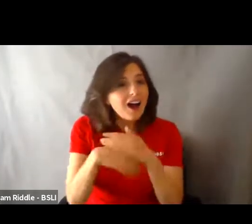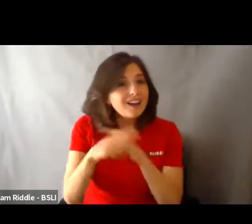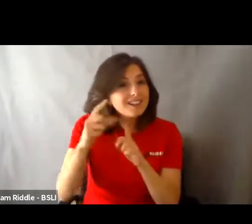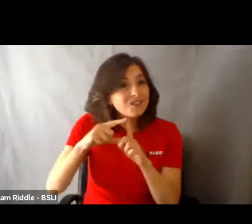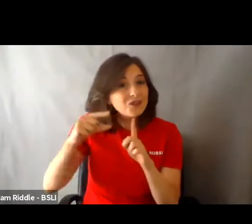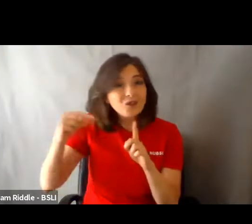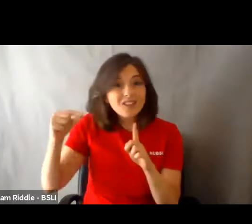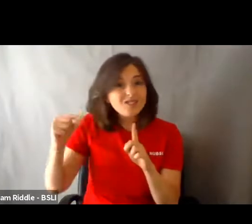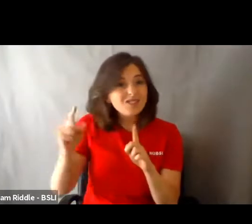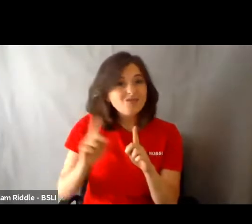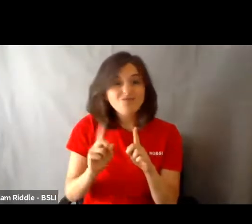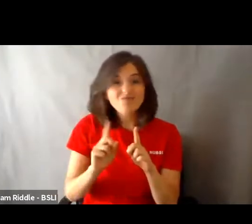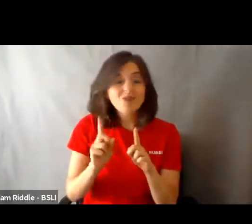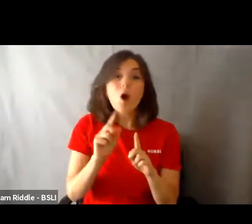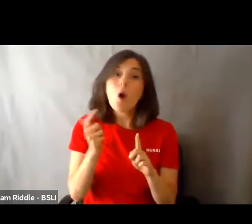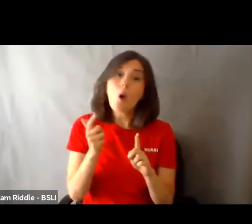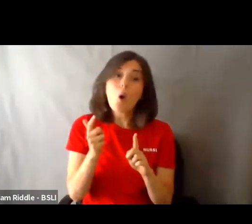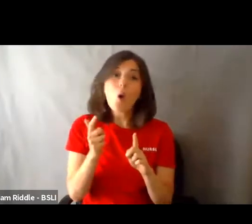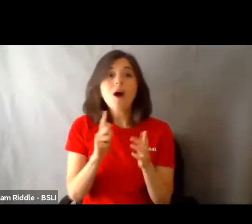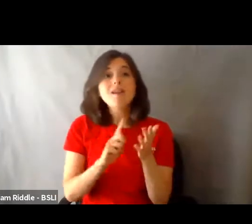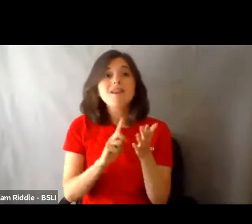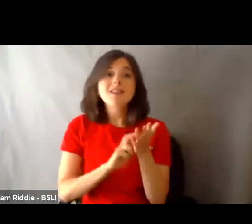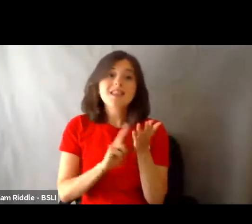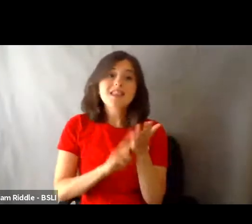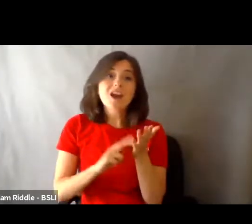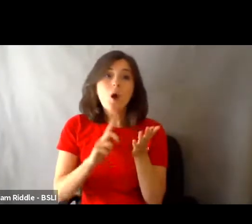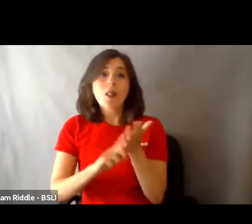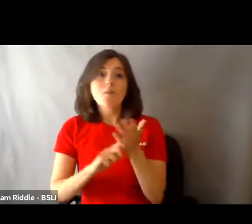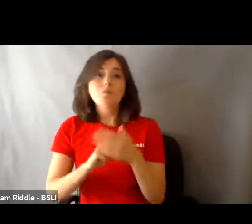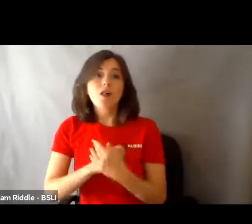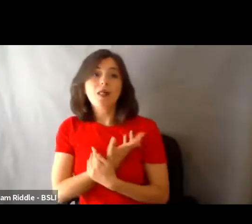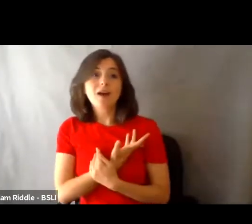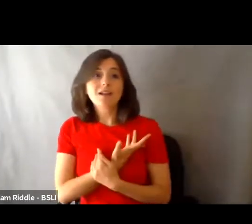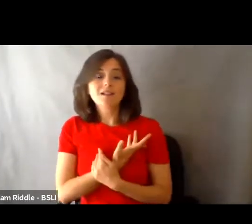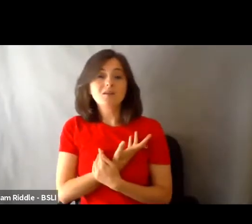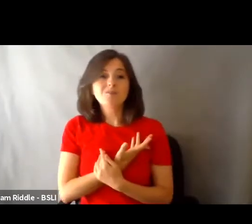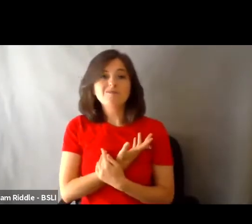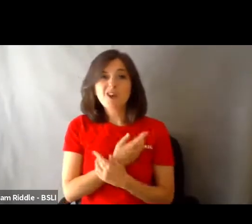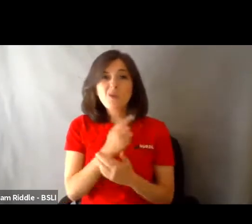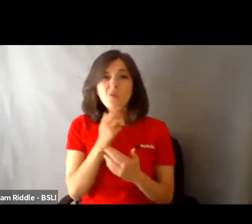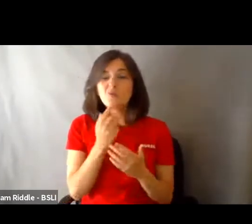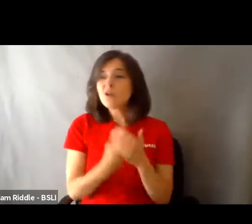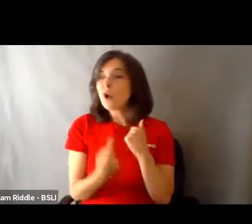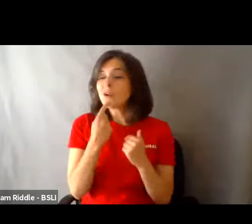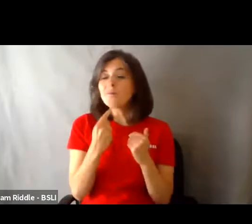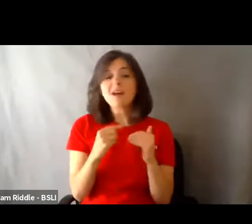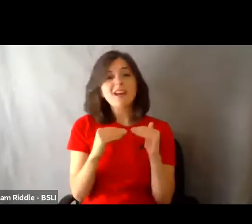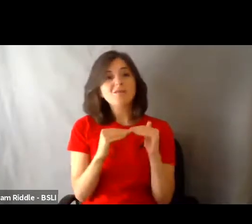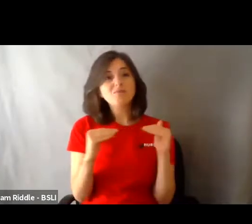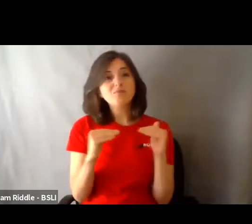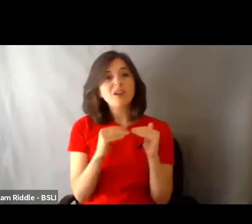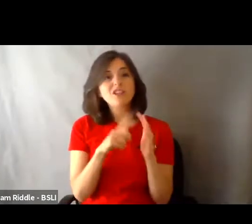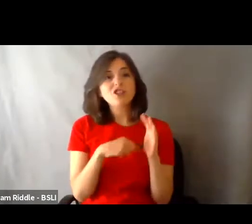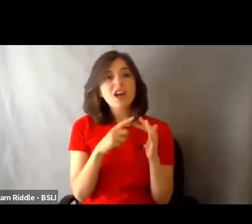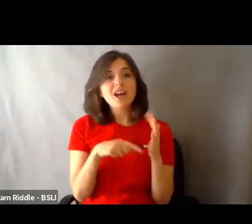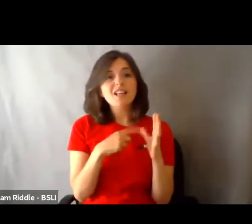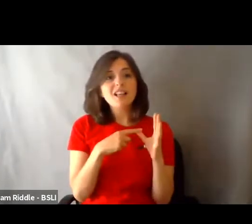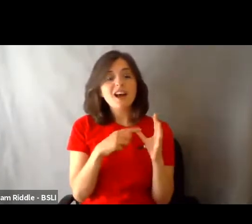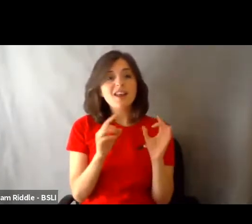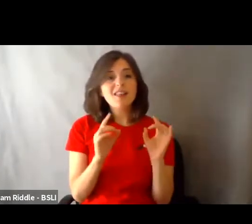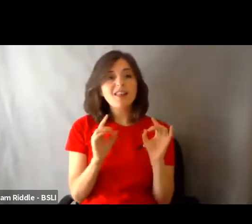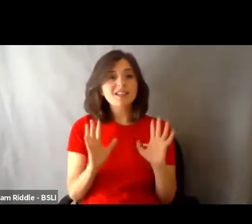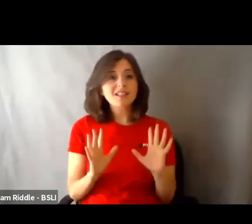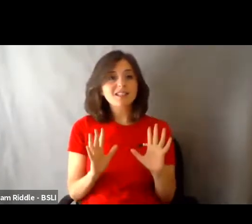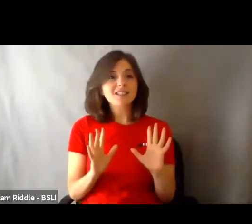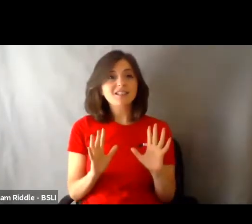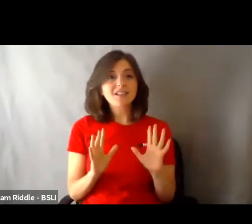the neoliberal Labour. Under them, it would be just JSA level, remove all other social provisions